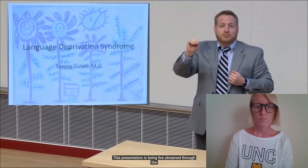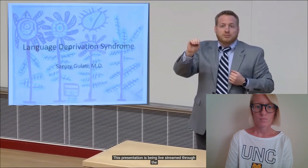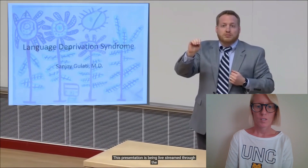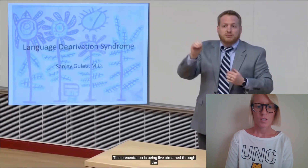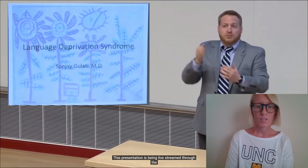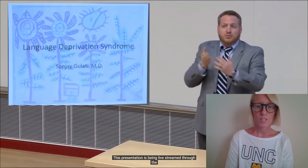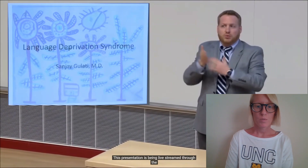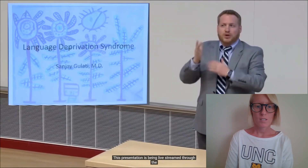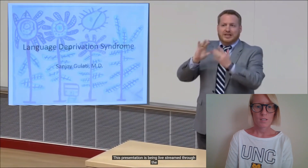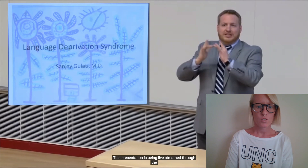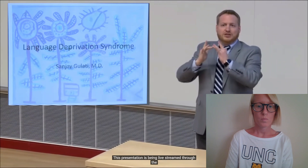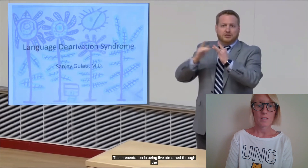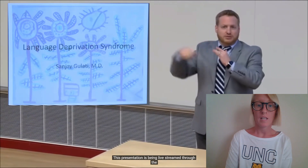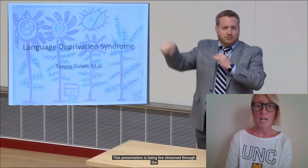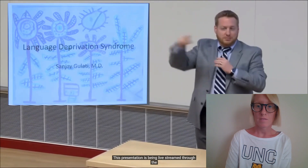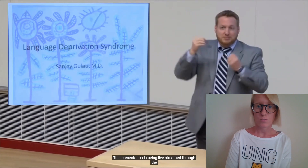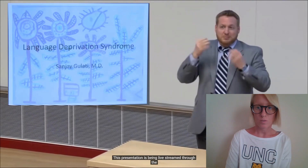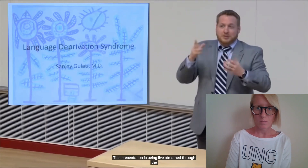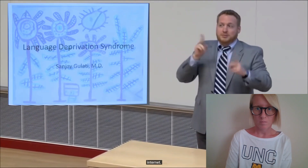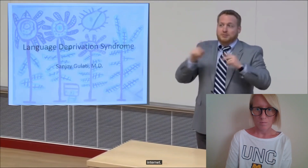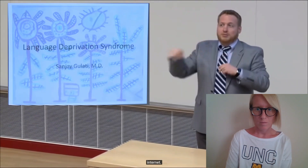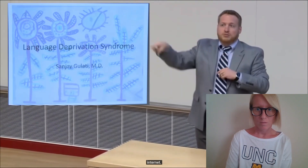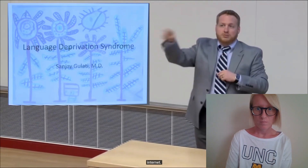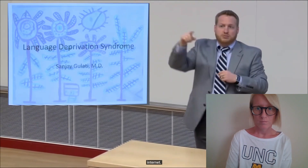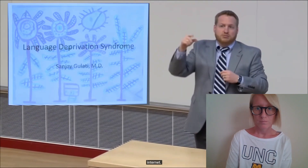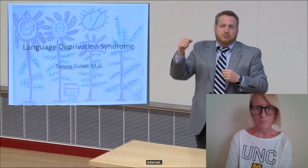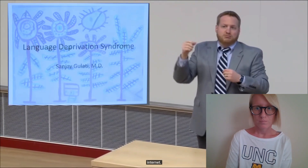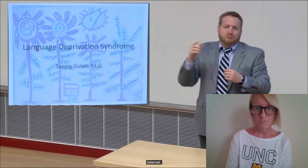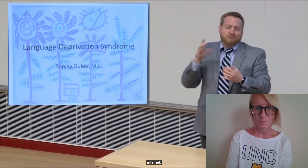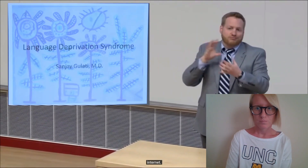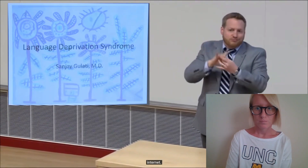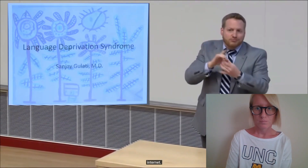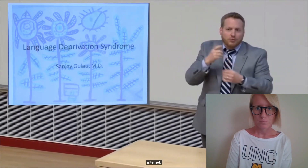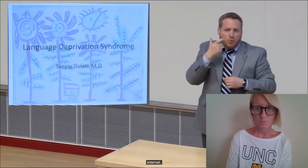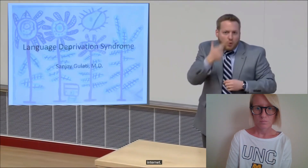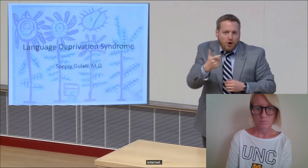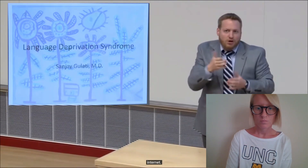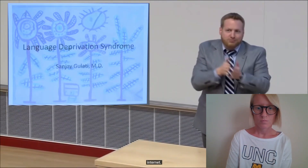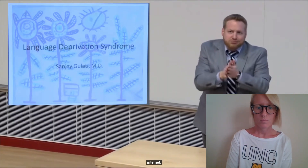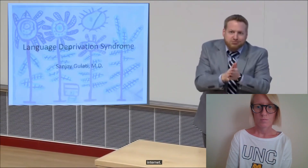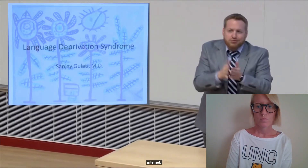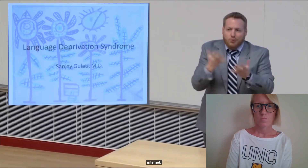This presentation is being live streamed through the streamed internet.